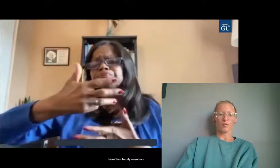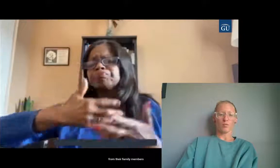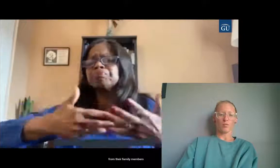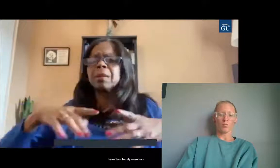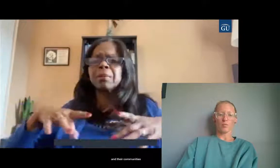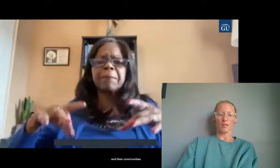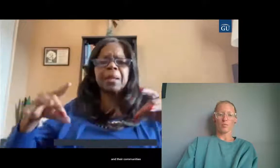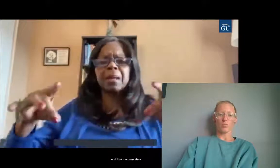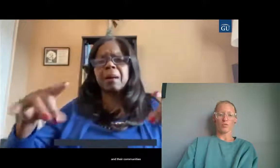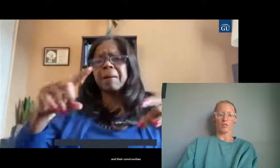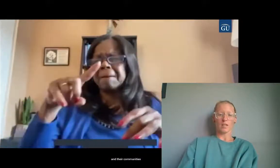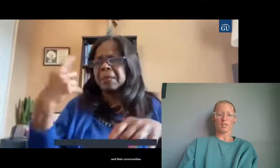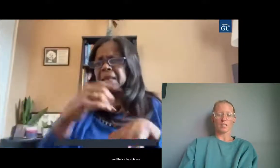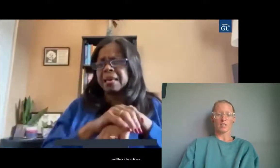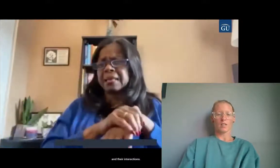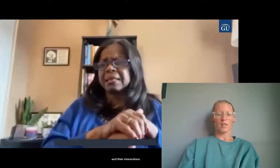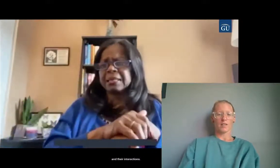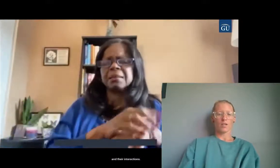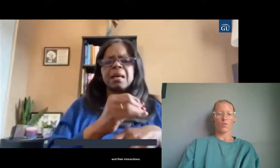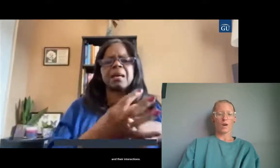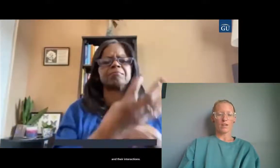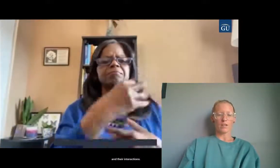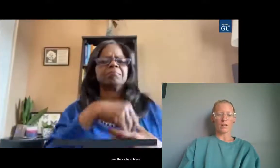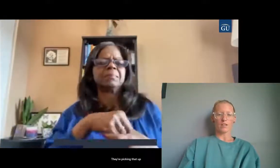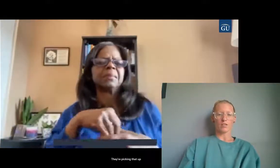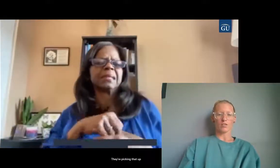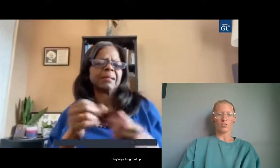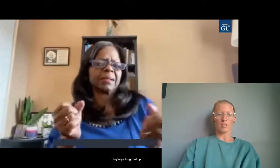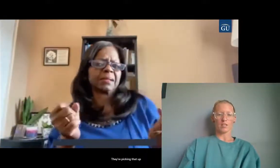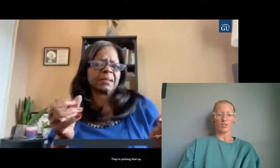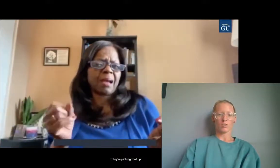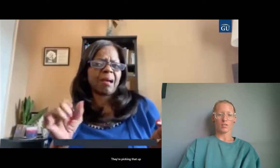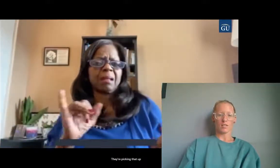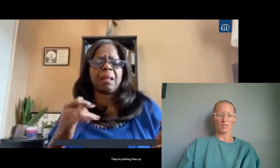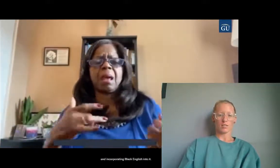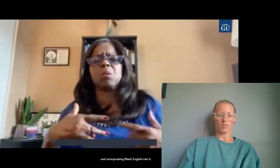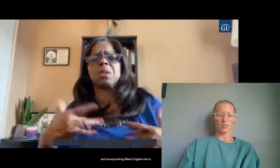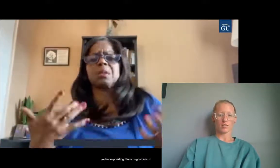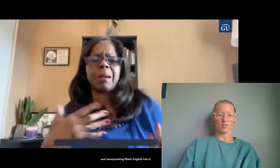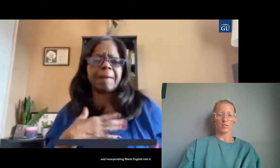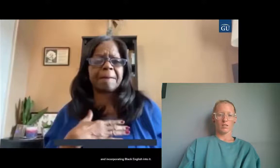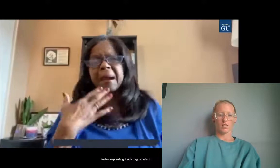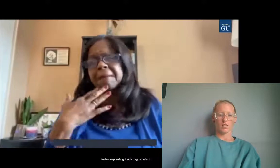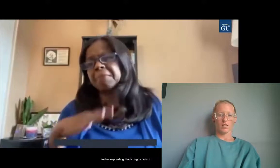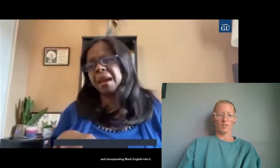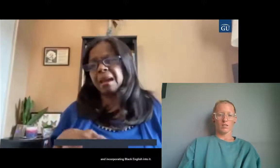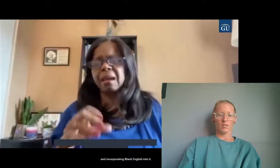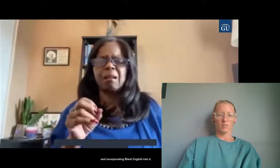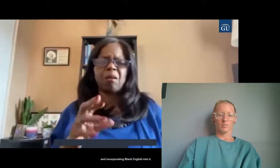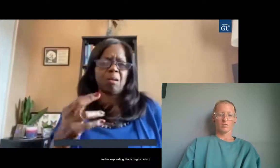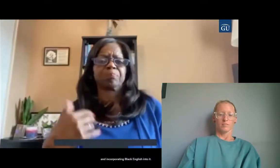their community, growing up, socializing. They acquire that English and internalize it.